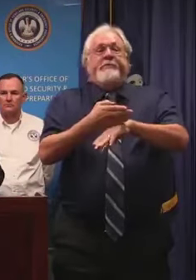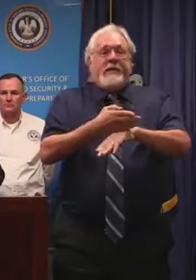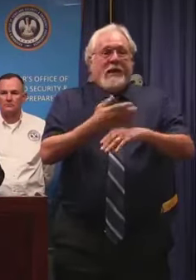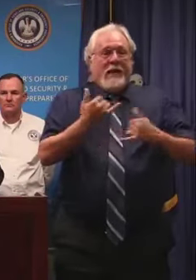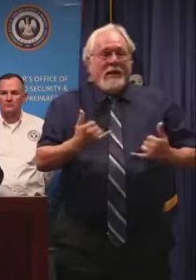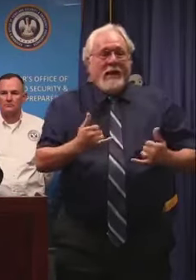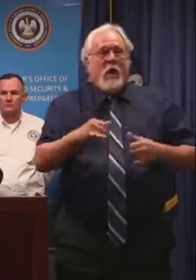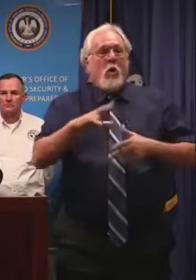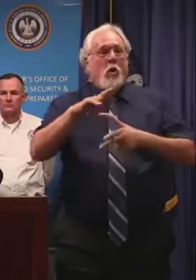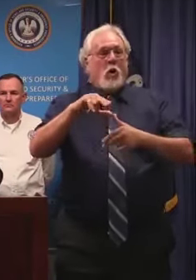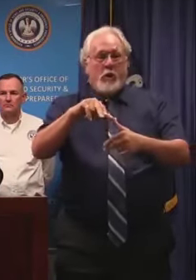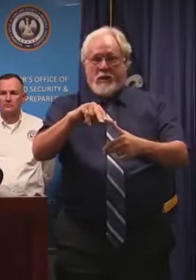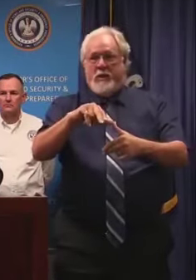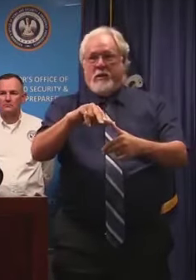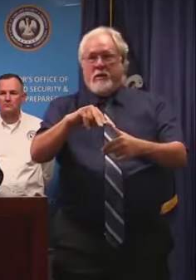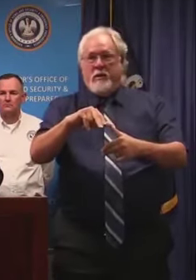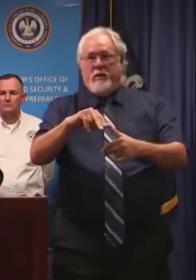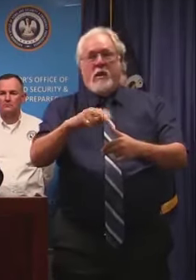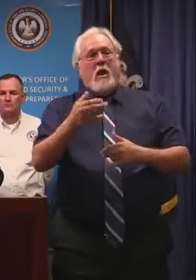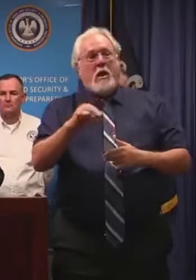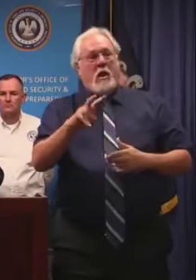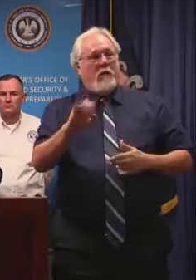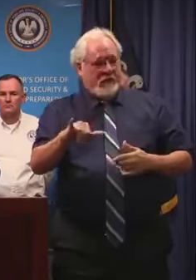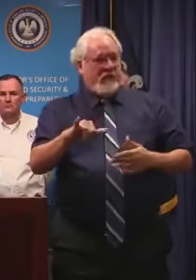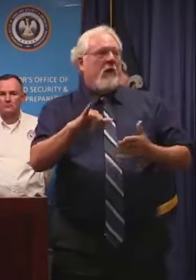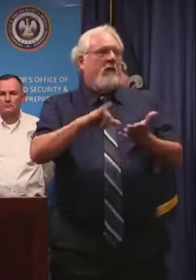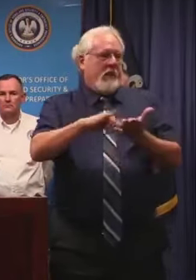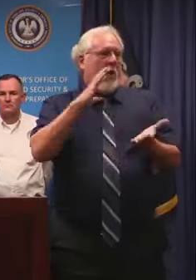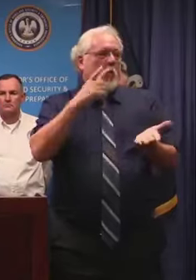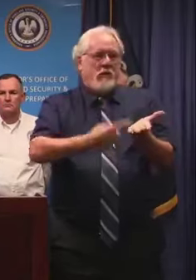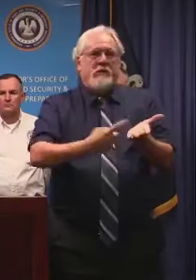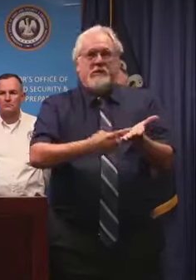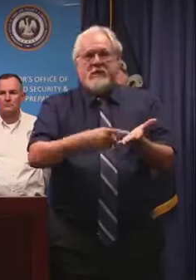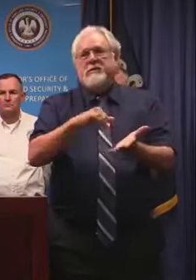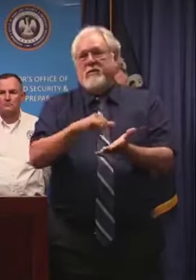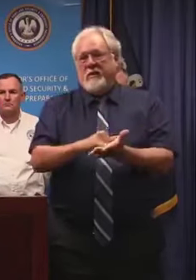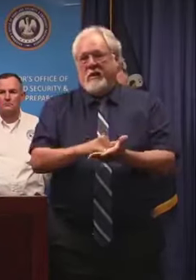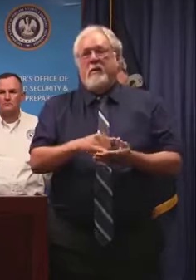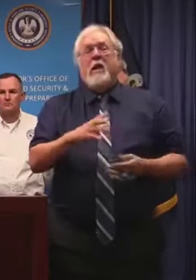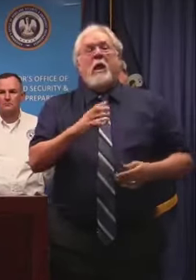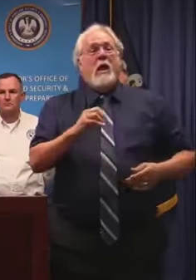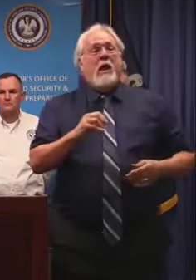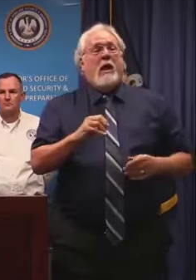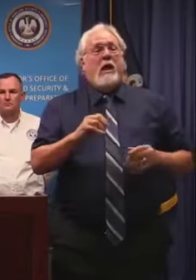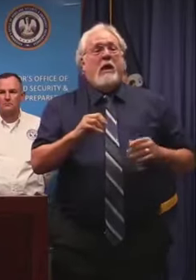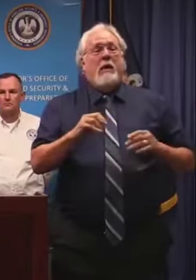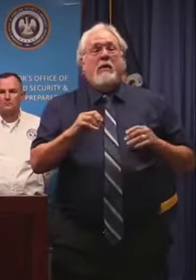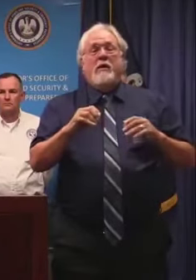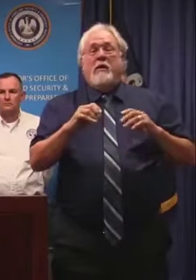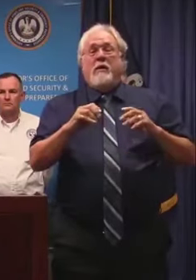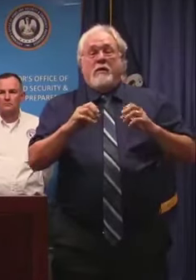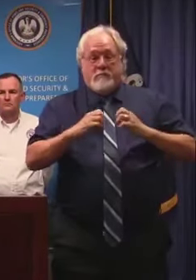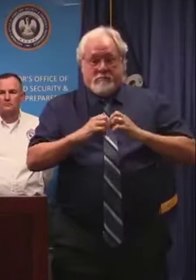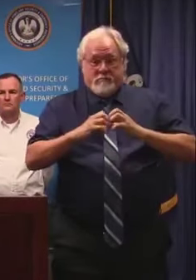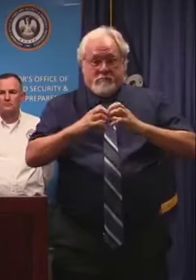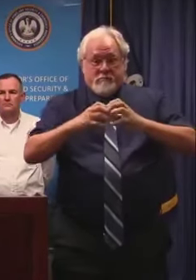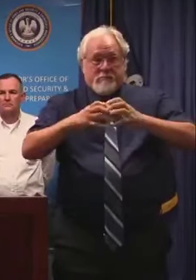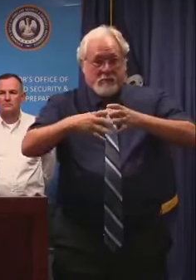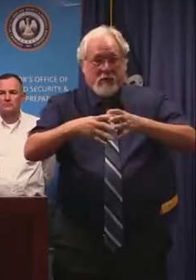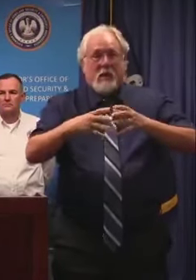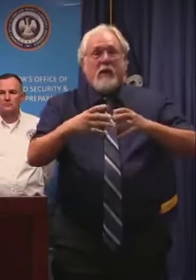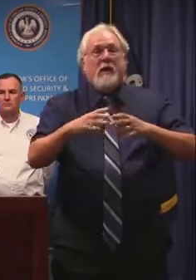is Hurricane Harvey. So that's what we'll be talking about. And it is organizing and gaining strength over